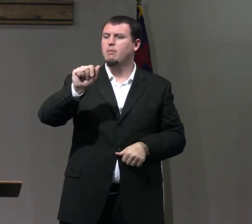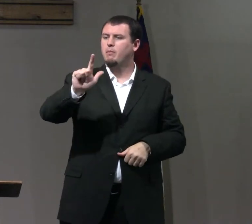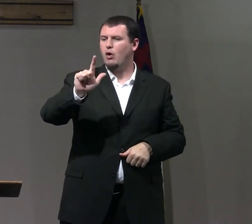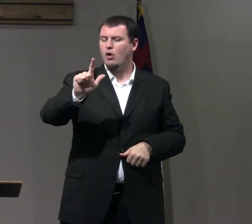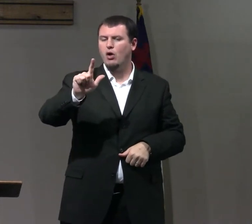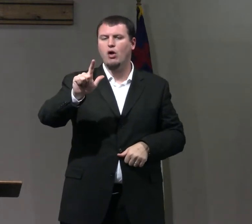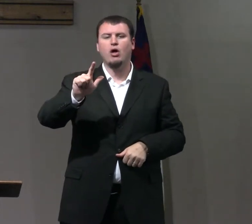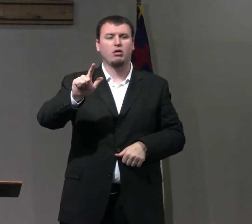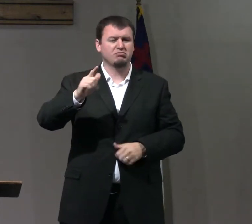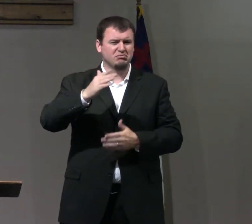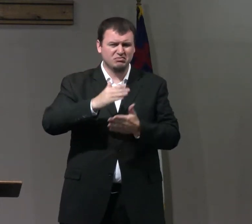the servant leader's call.